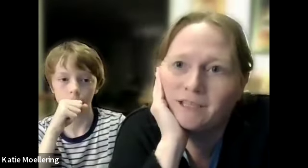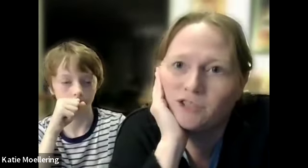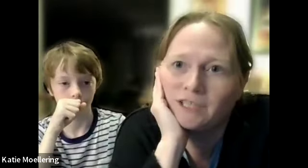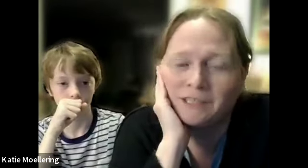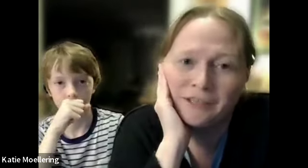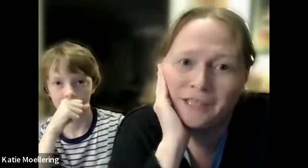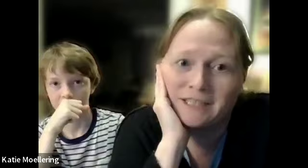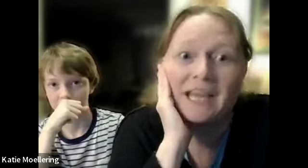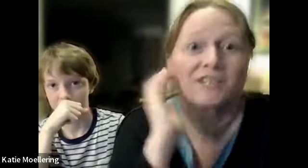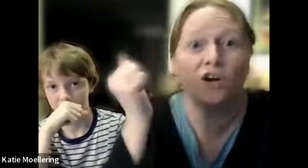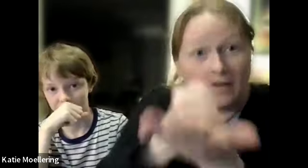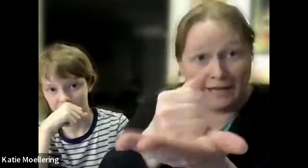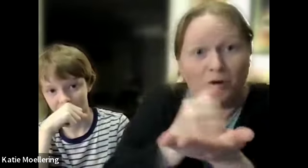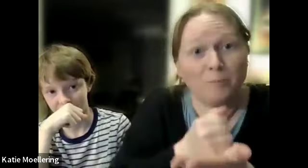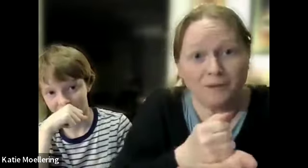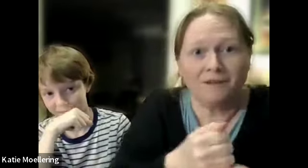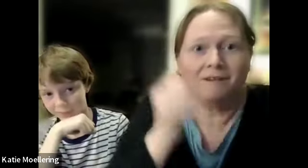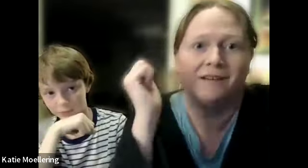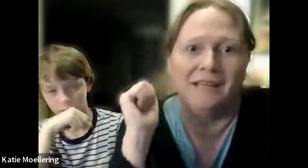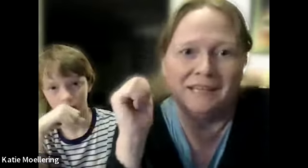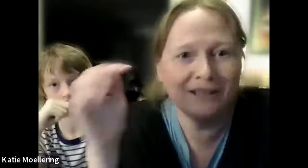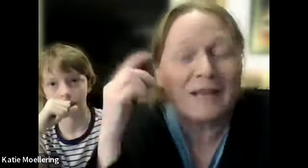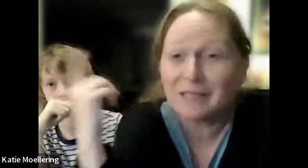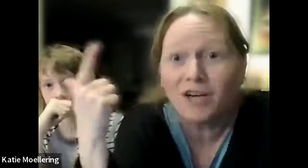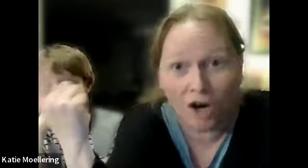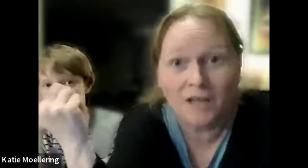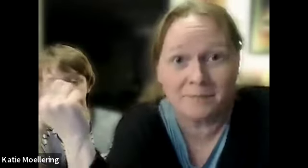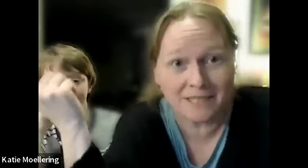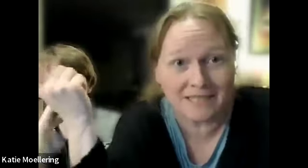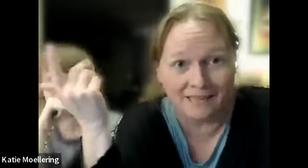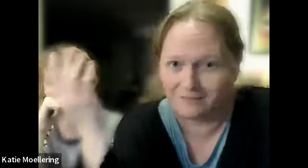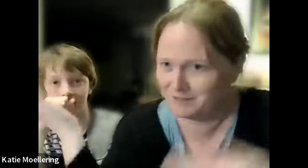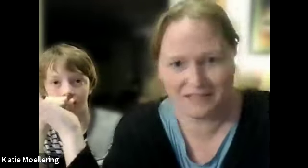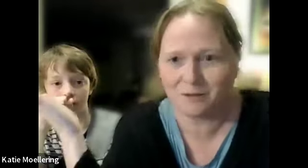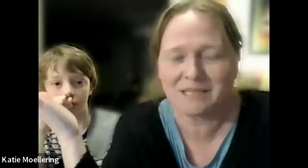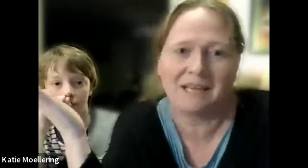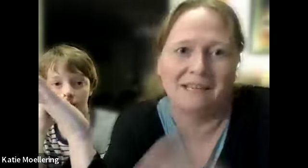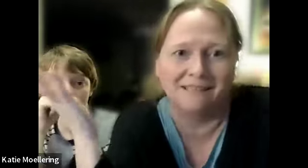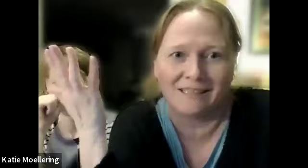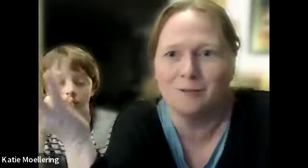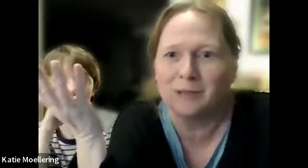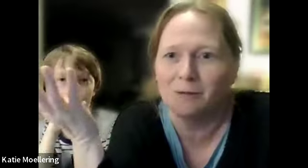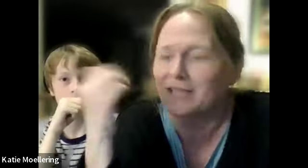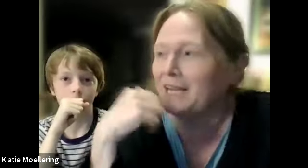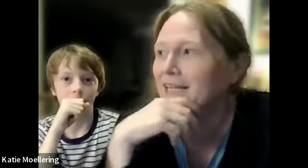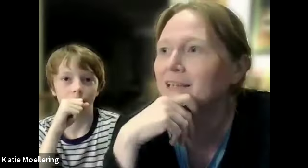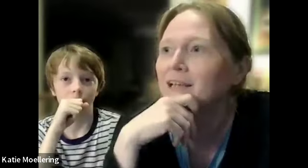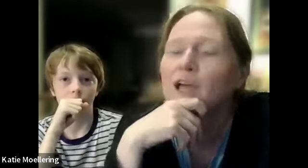catch in the lyrics, like I saw help. And I caught some of the signs. That's so exciting that I knew what they were signing.